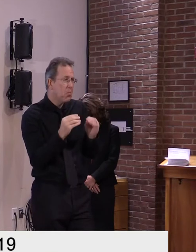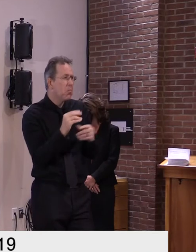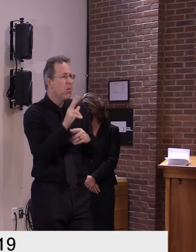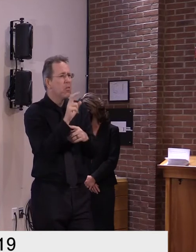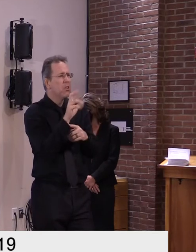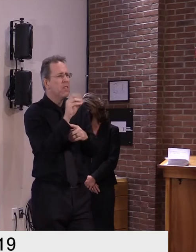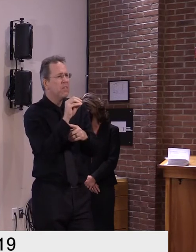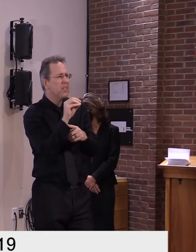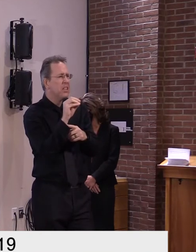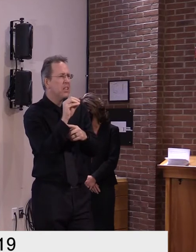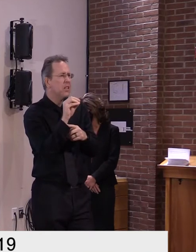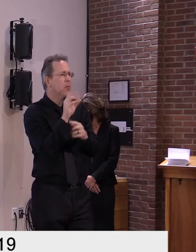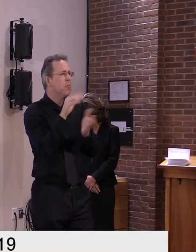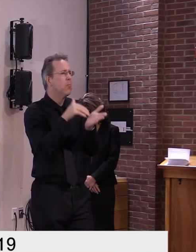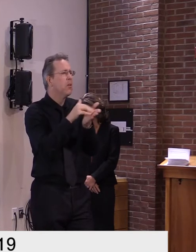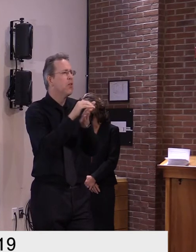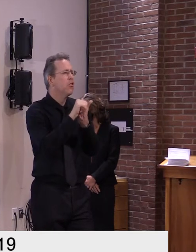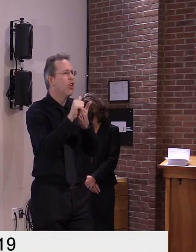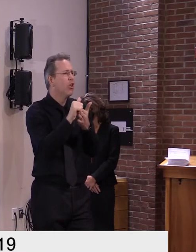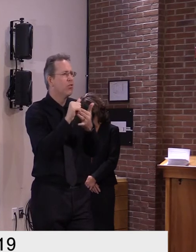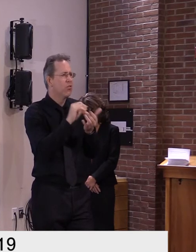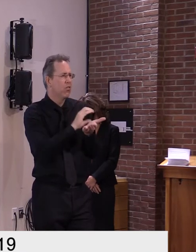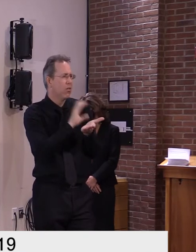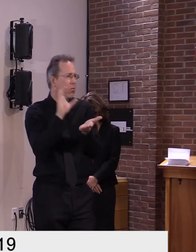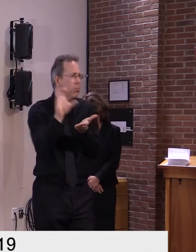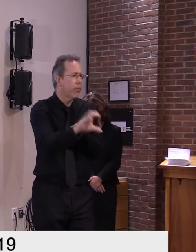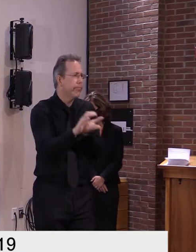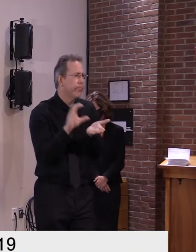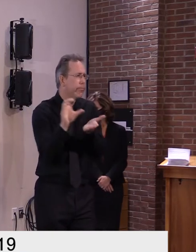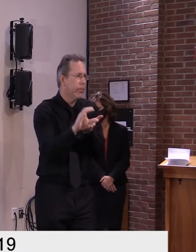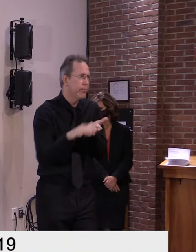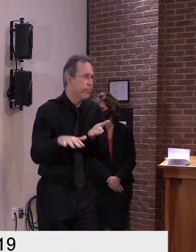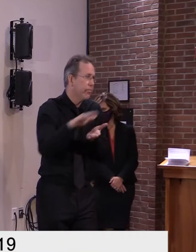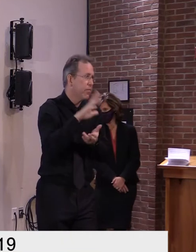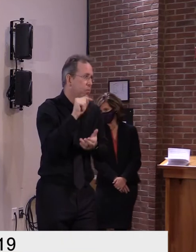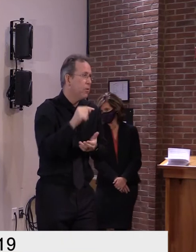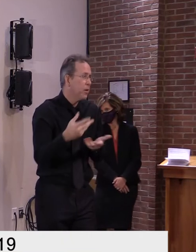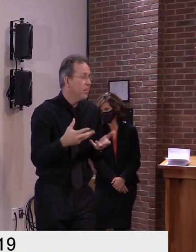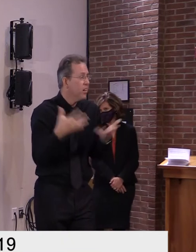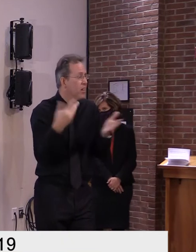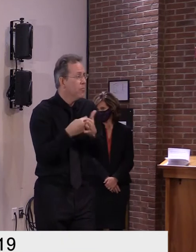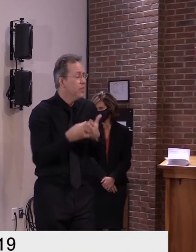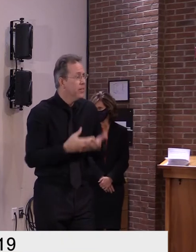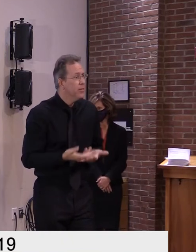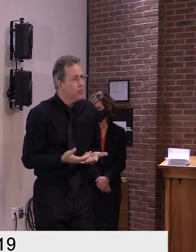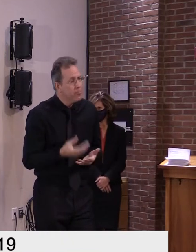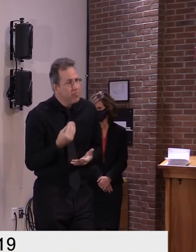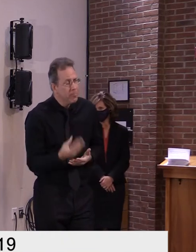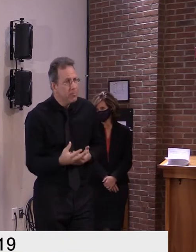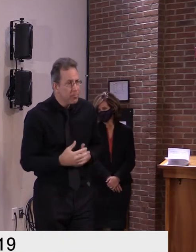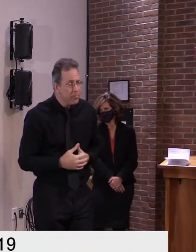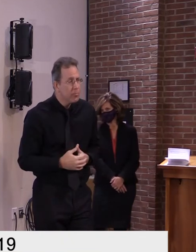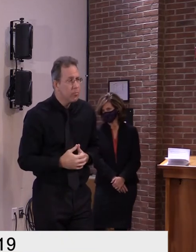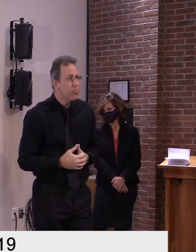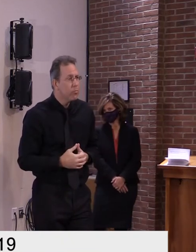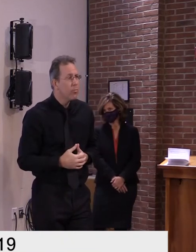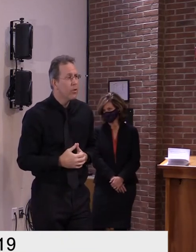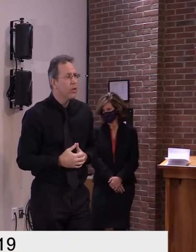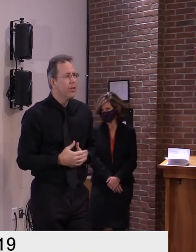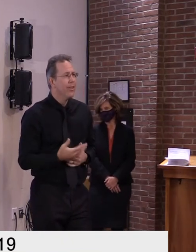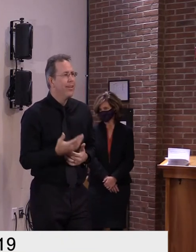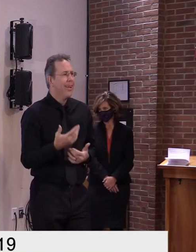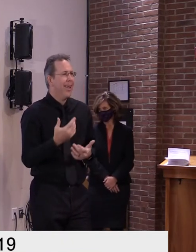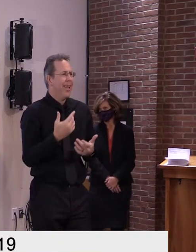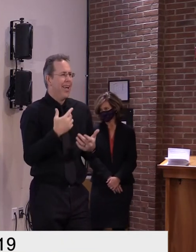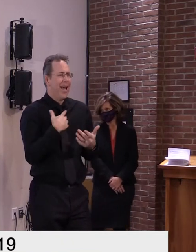injected into the economy. So that's substantial. I would, you know, I'm not going to tell people how to spend